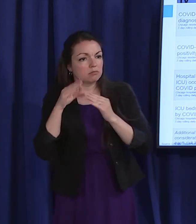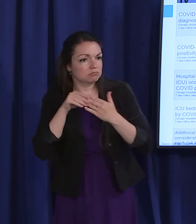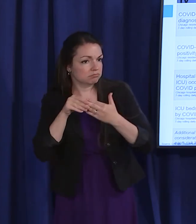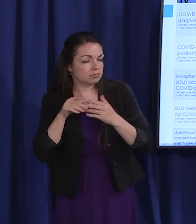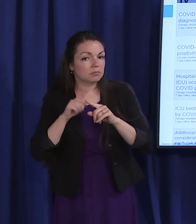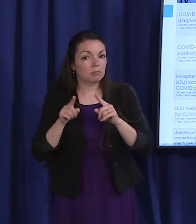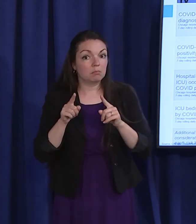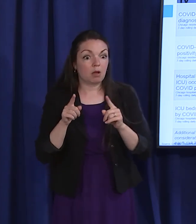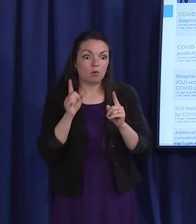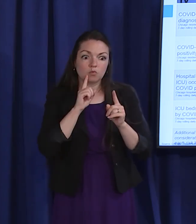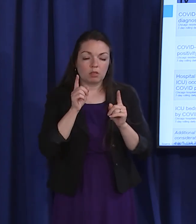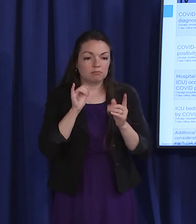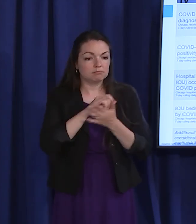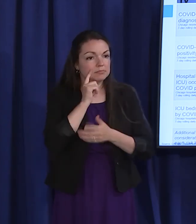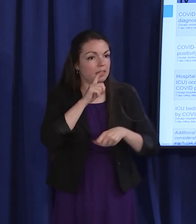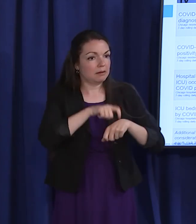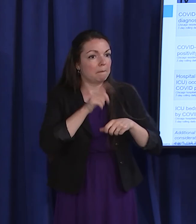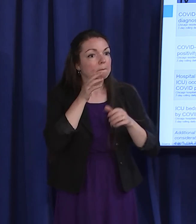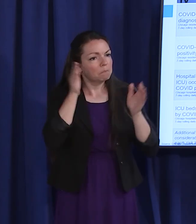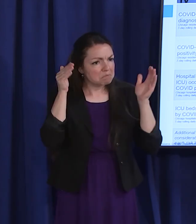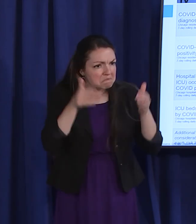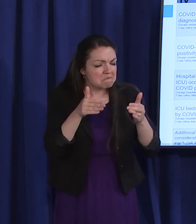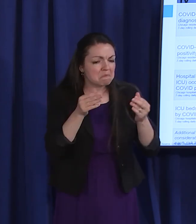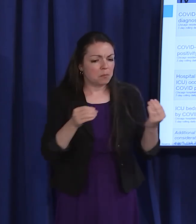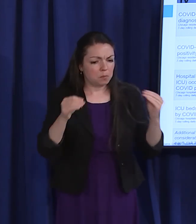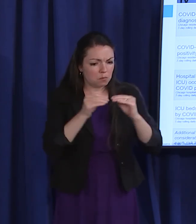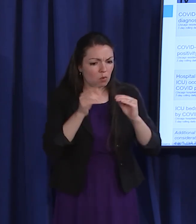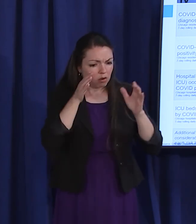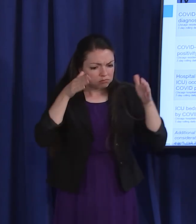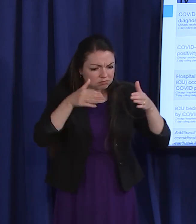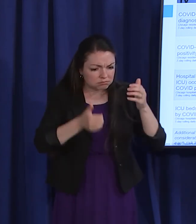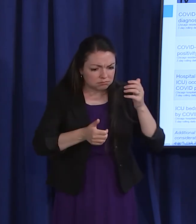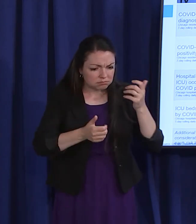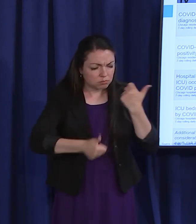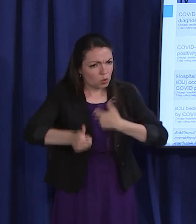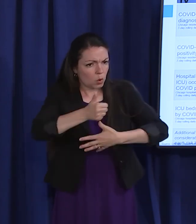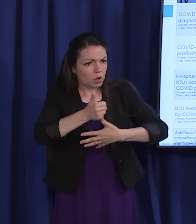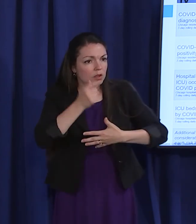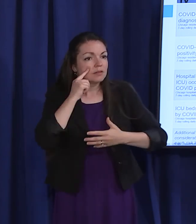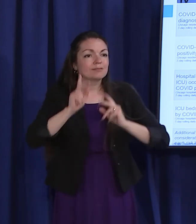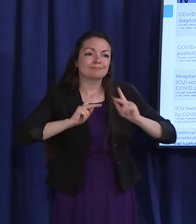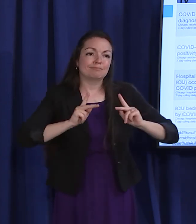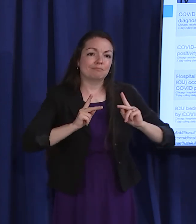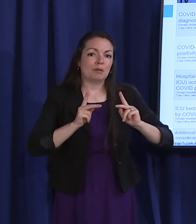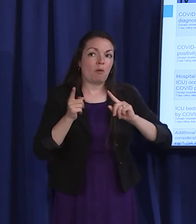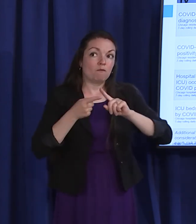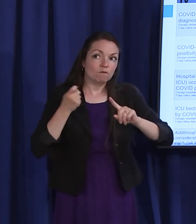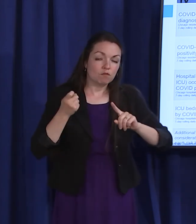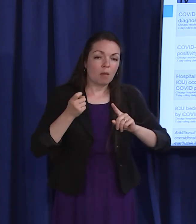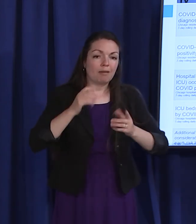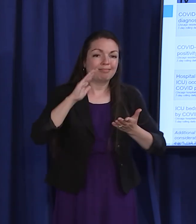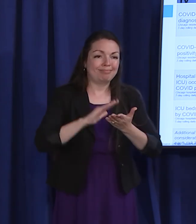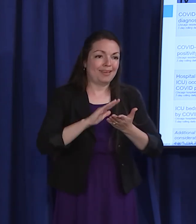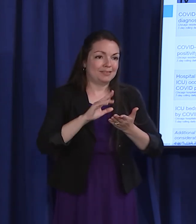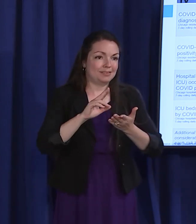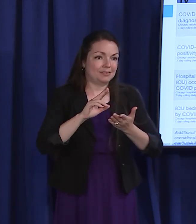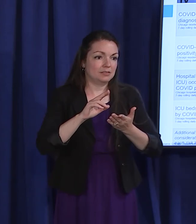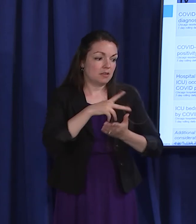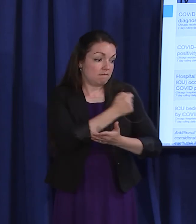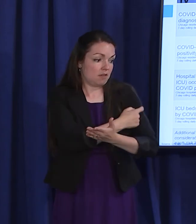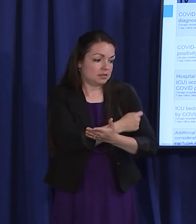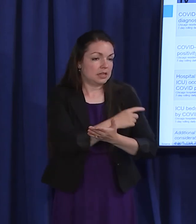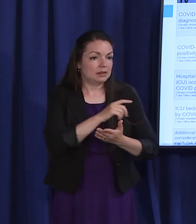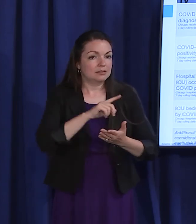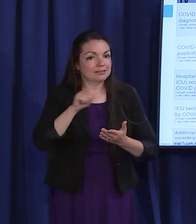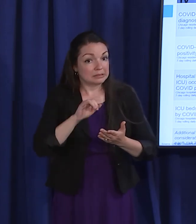really turned our effort at that point to making sure that first priority went to people coming from less vaccinated zips near the United Center. And it